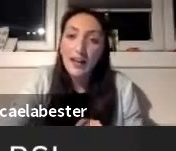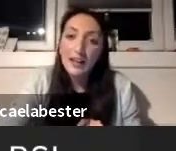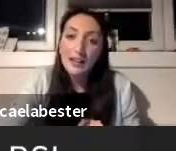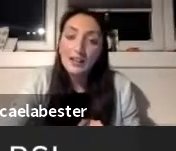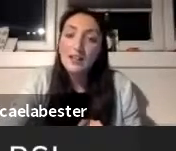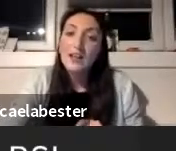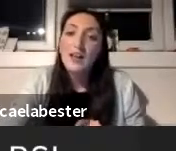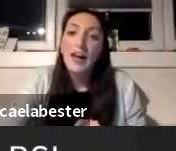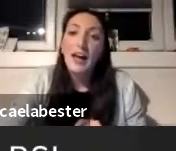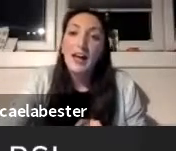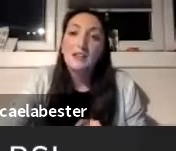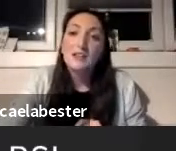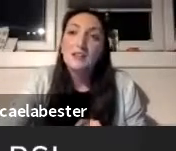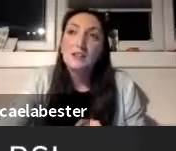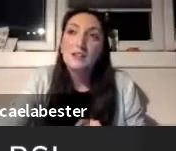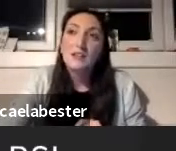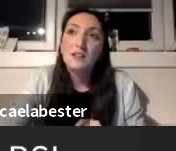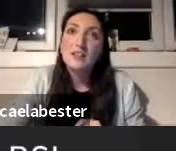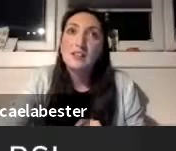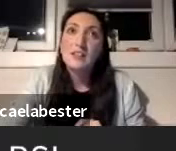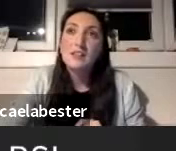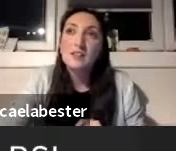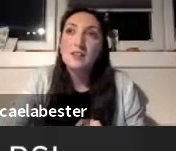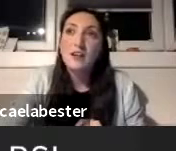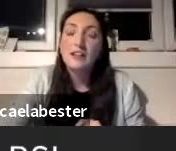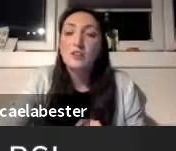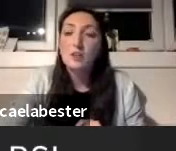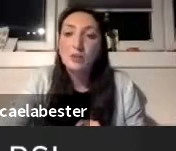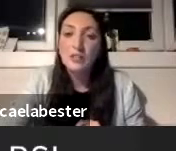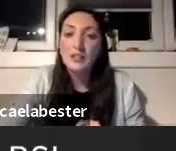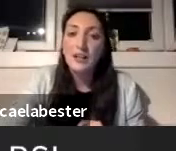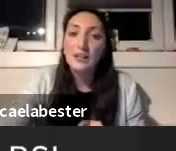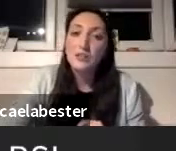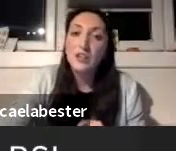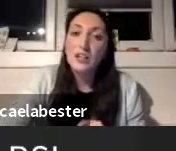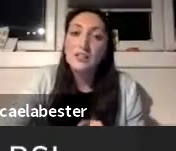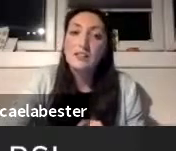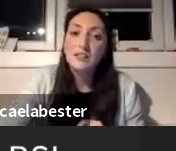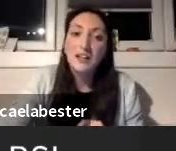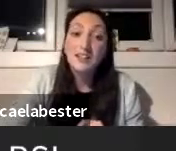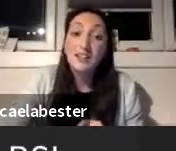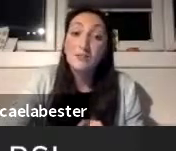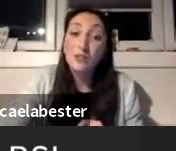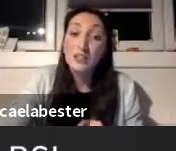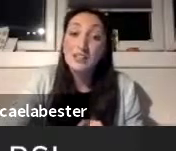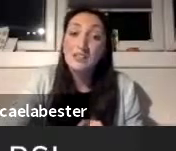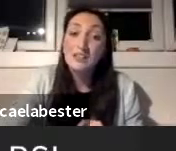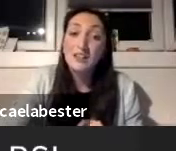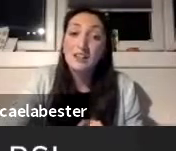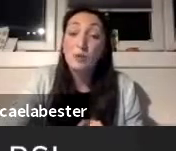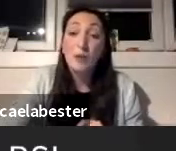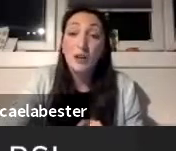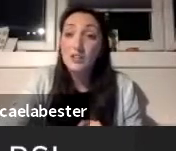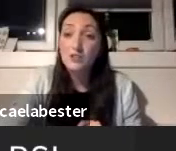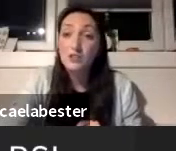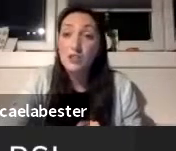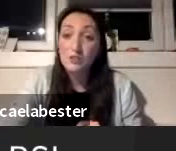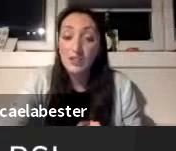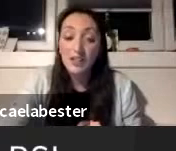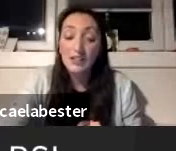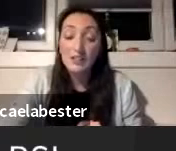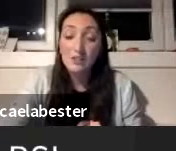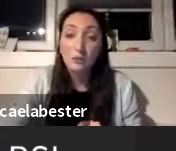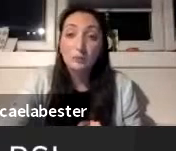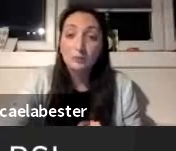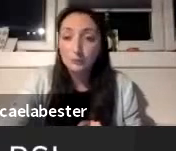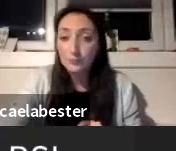the UK. And this is, it's got a pretty dark history. Until the 1940s, kids were punished for